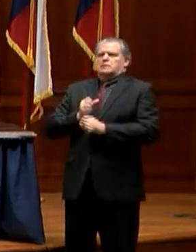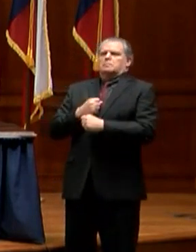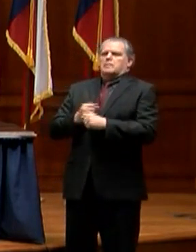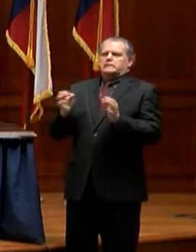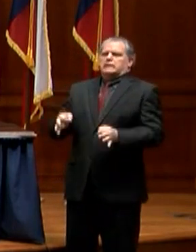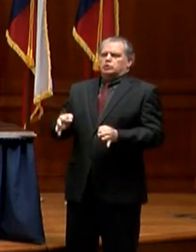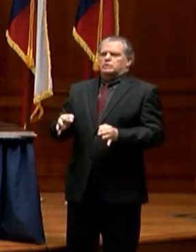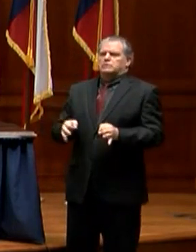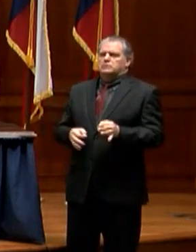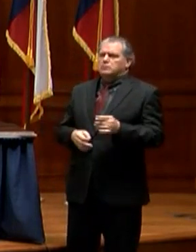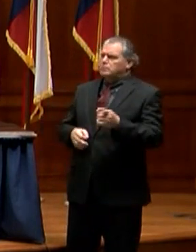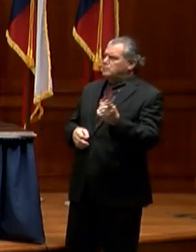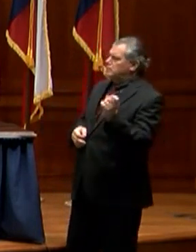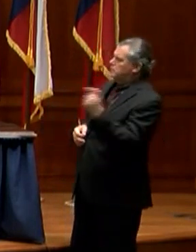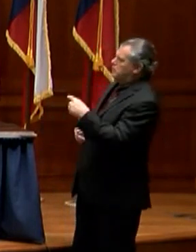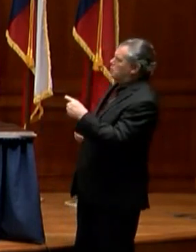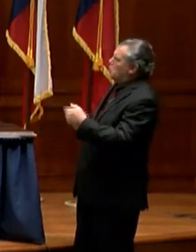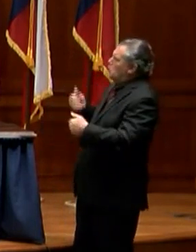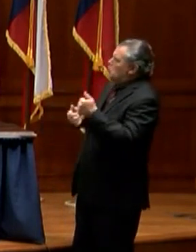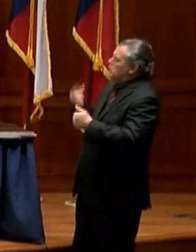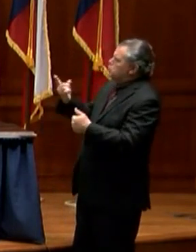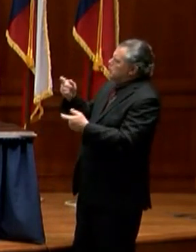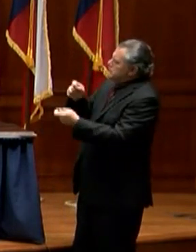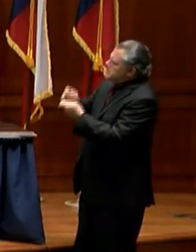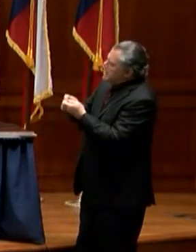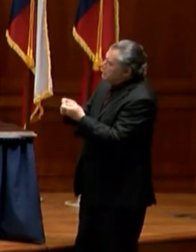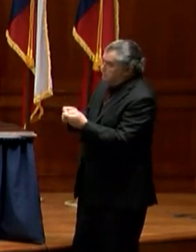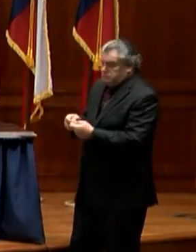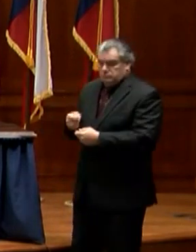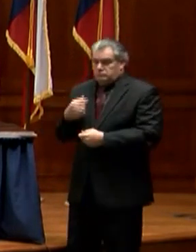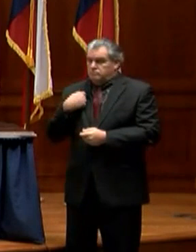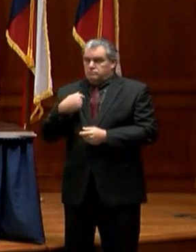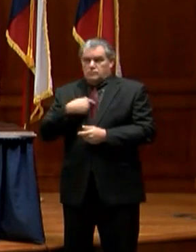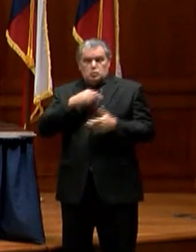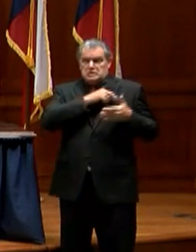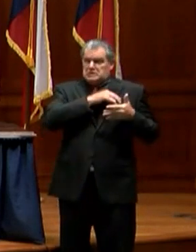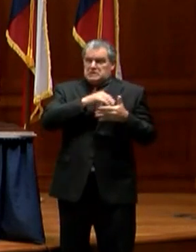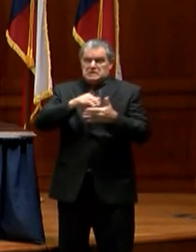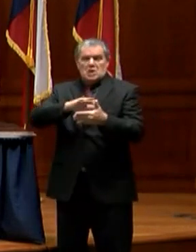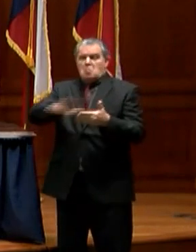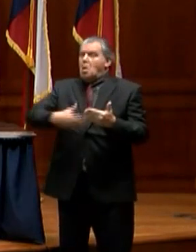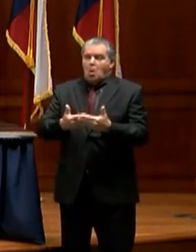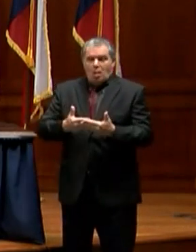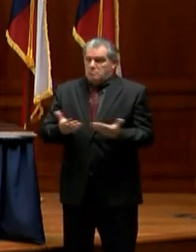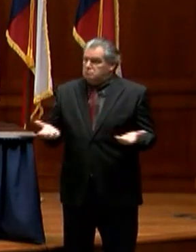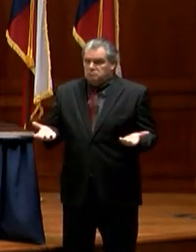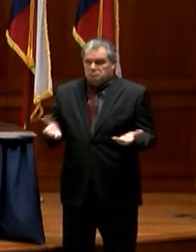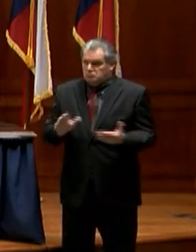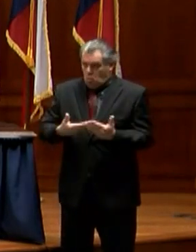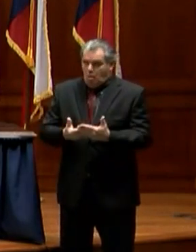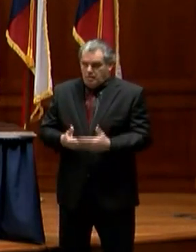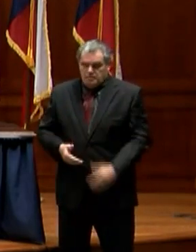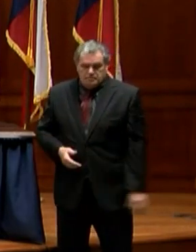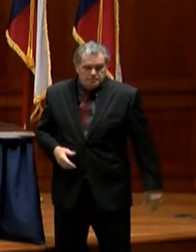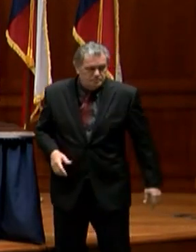is there one in particular? We look at all of them. Great.